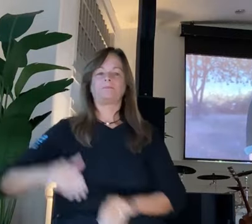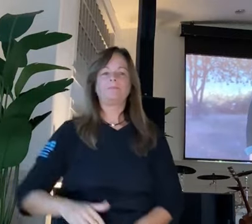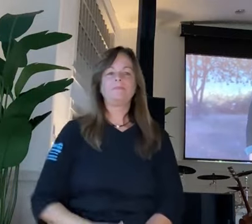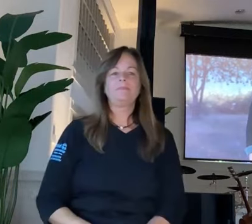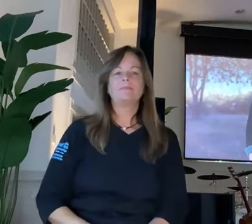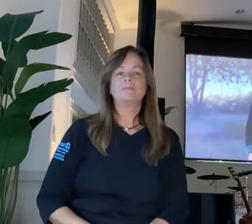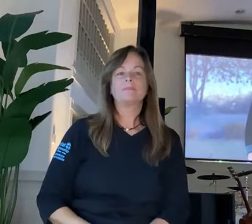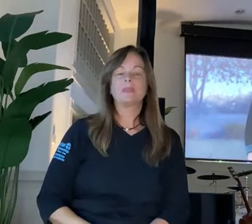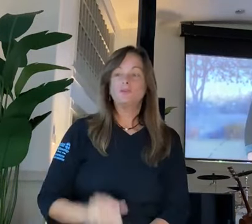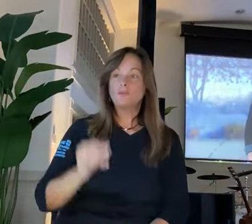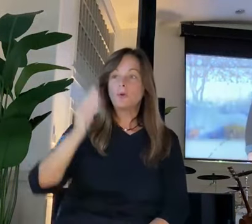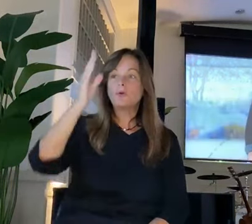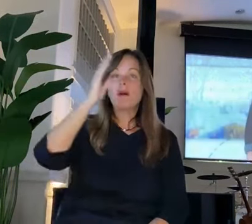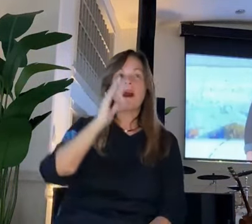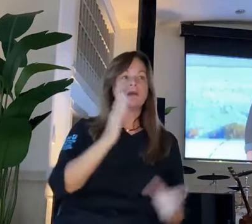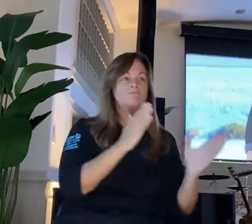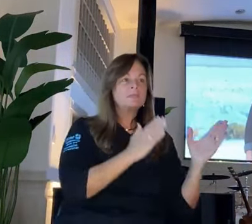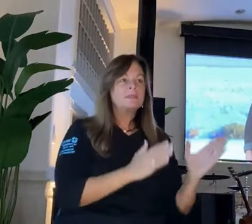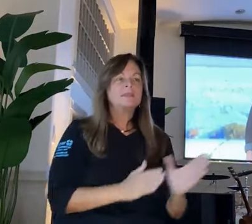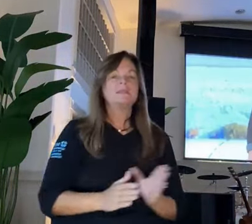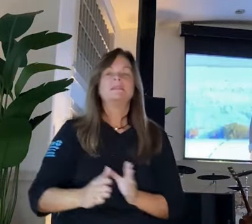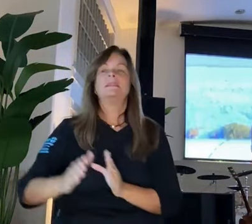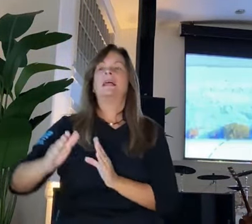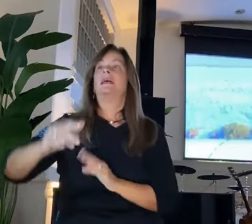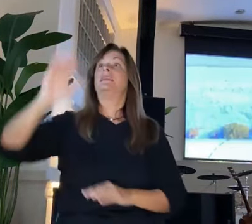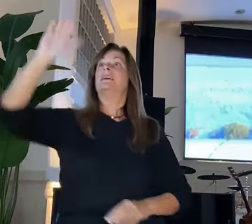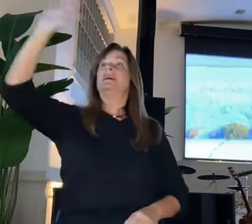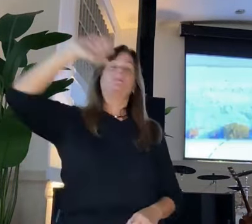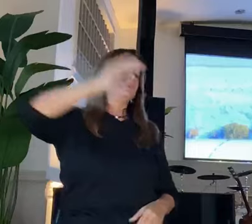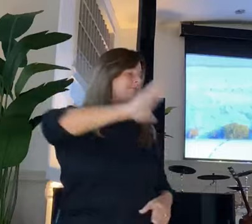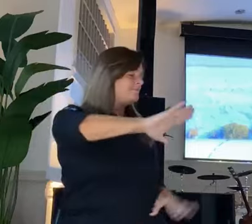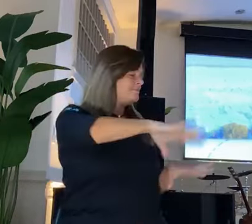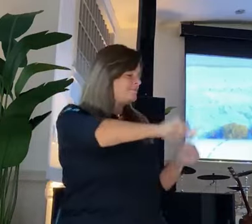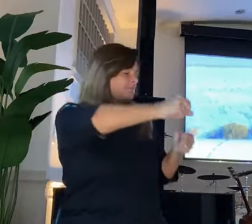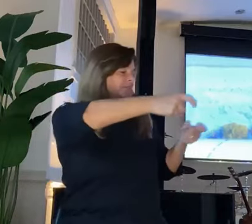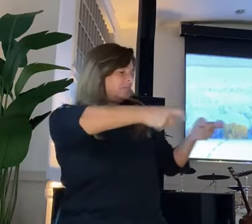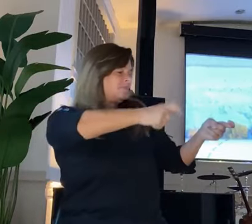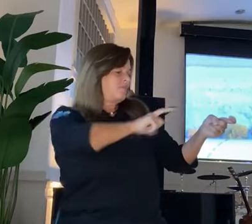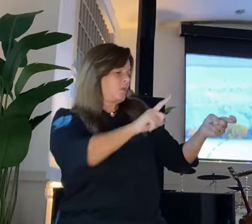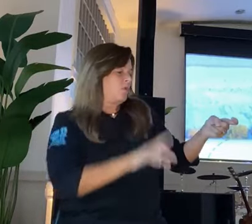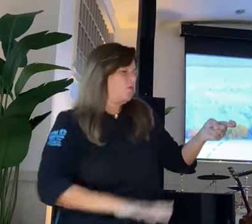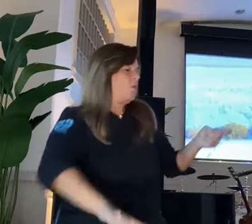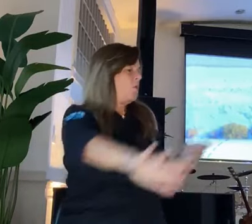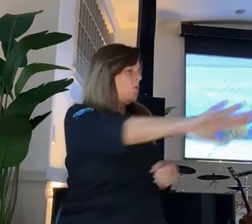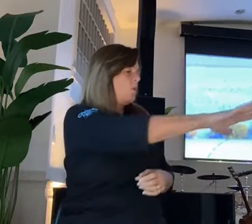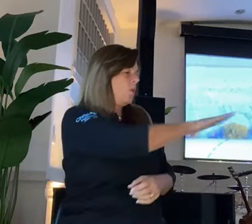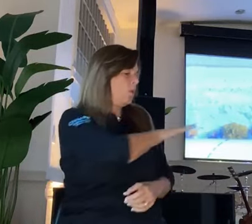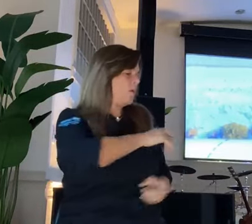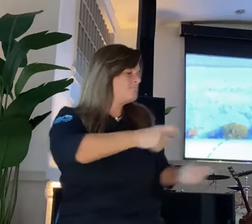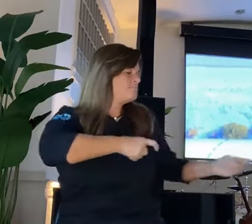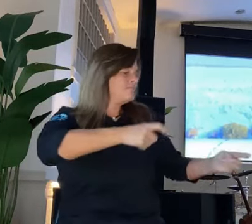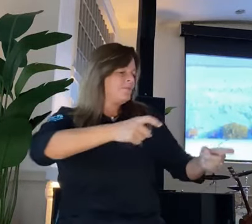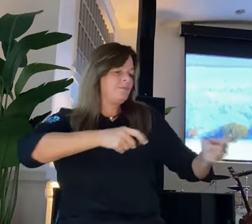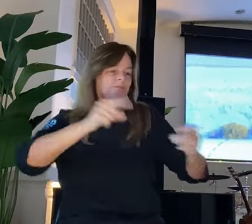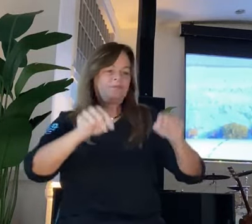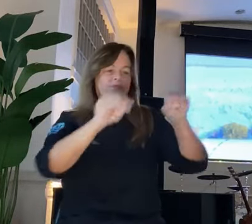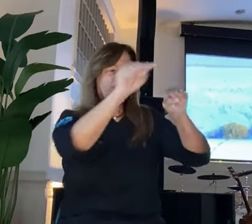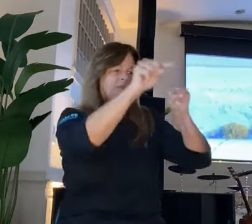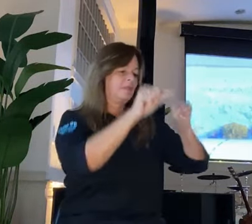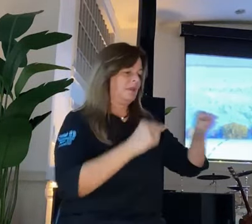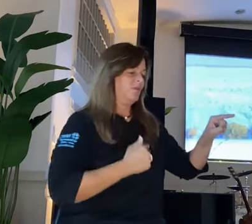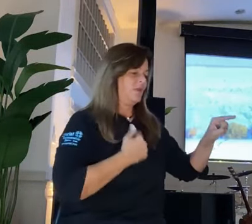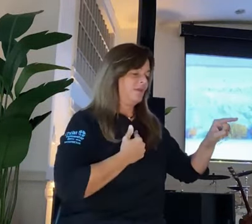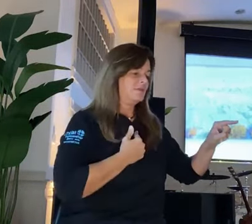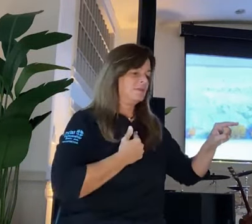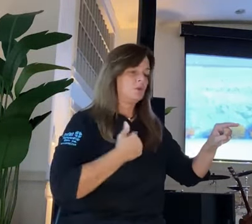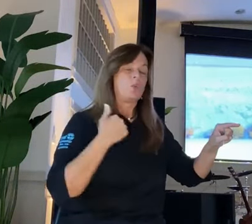preferences. Things that God wants to do in our lives that we resist, either because of our